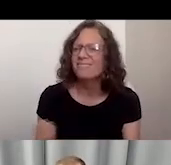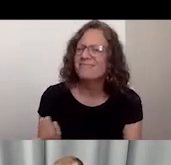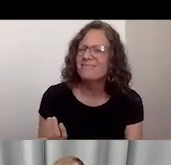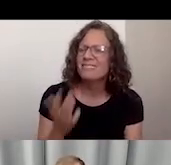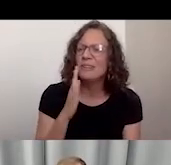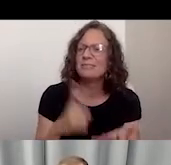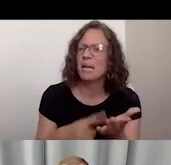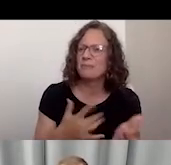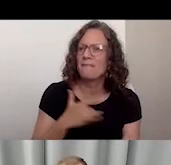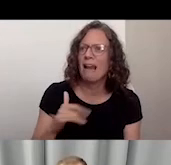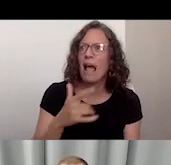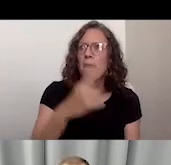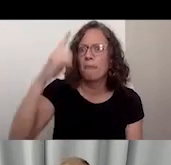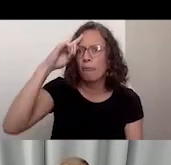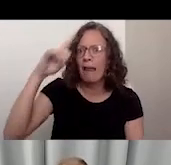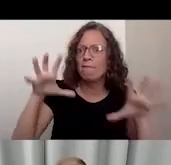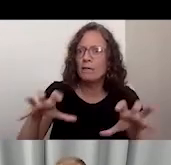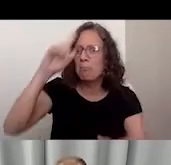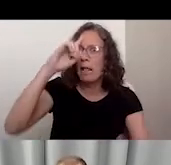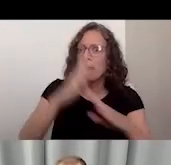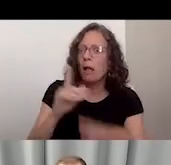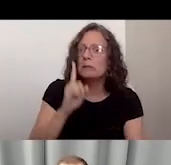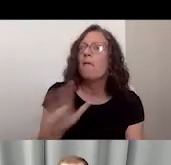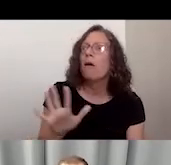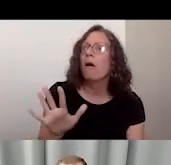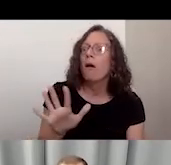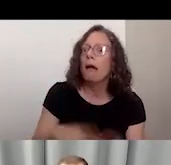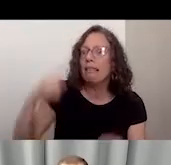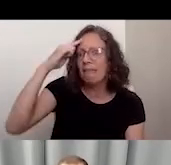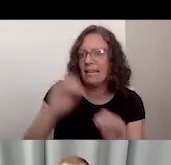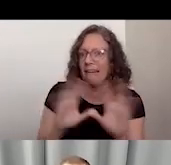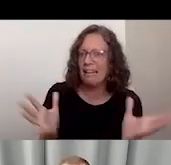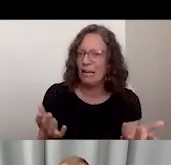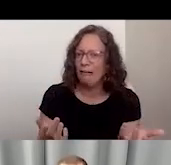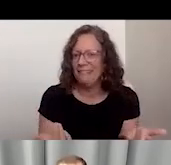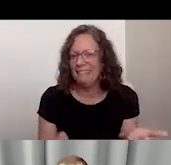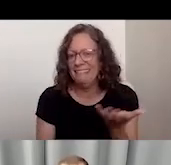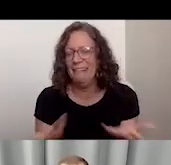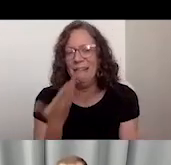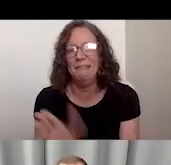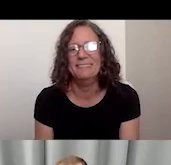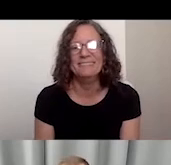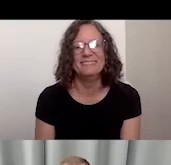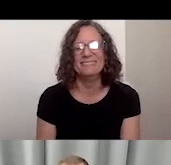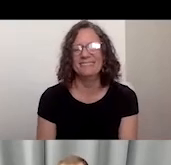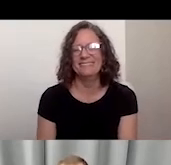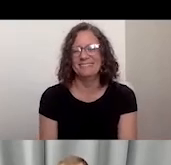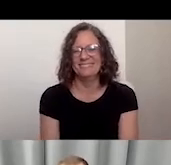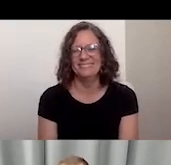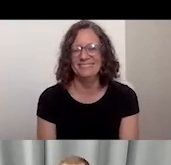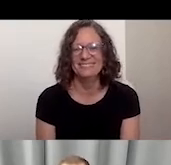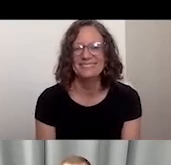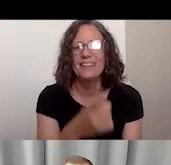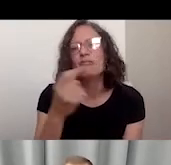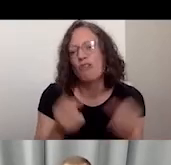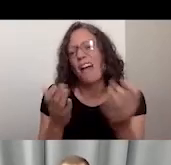And I actually had to step up and say number 2 out loud. And I think that hearing person just had brain freeze because they were approached by a deaf